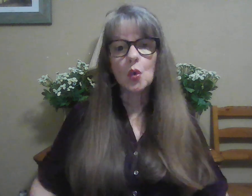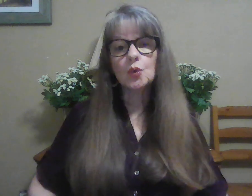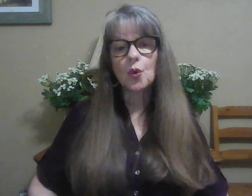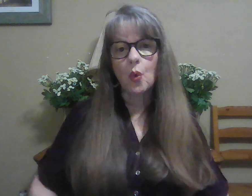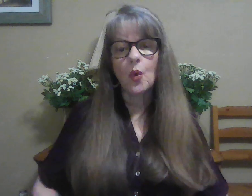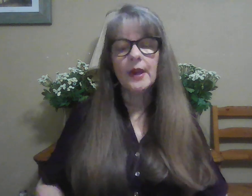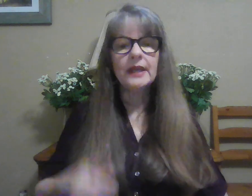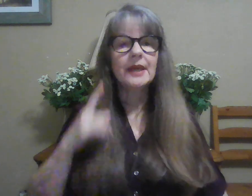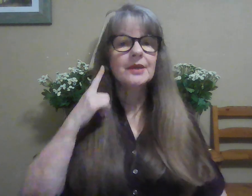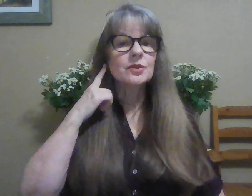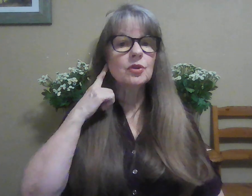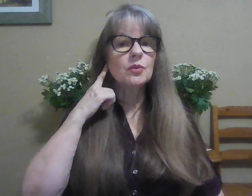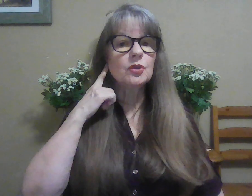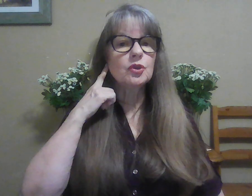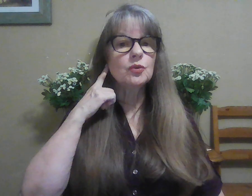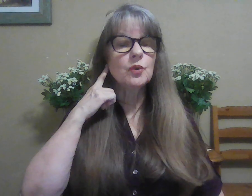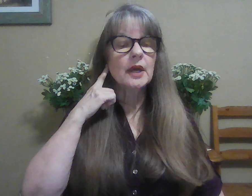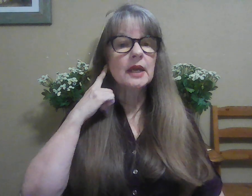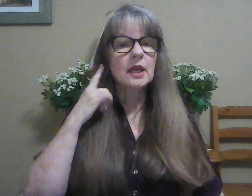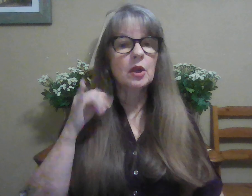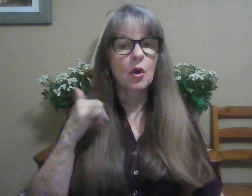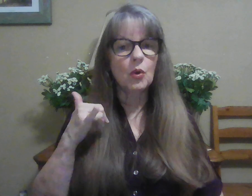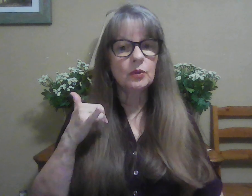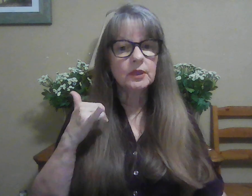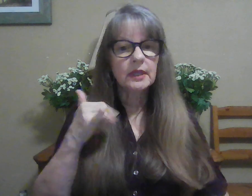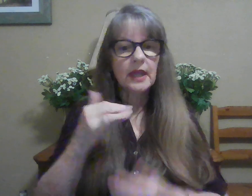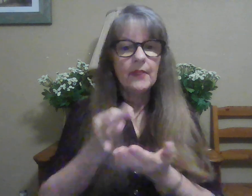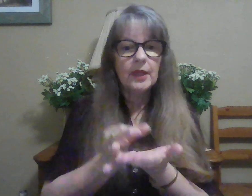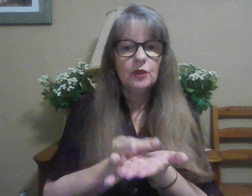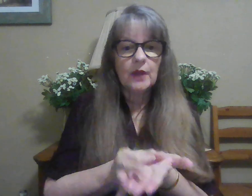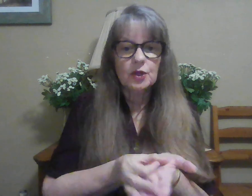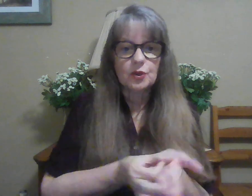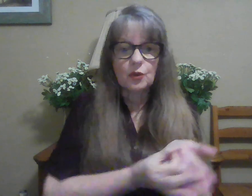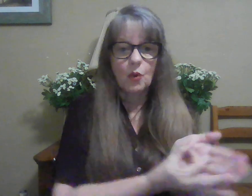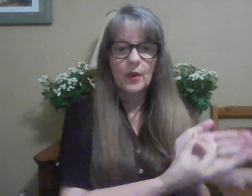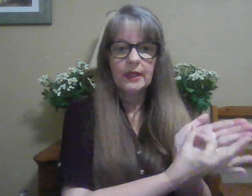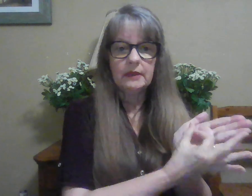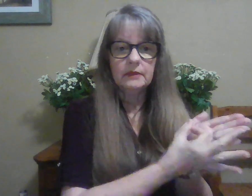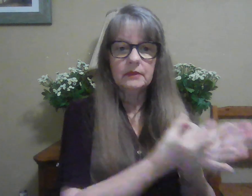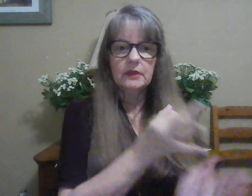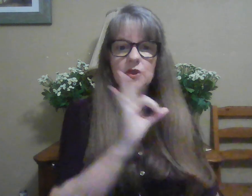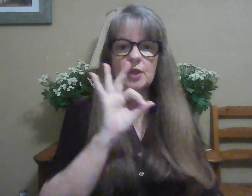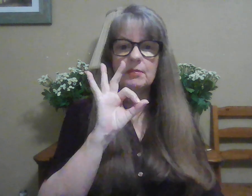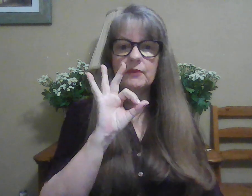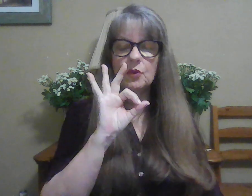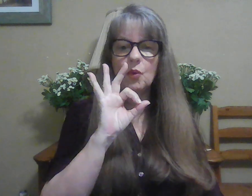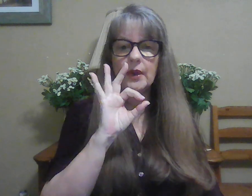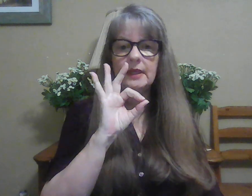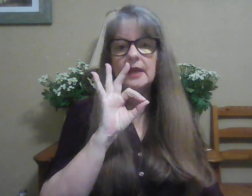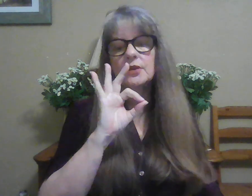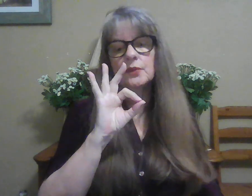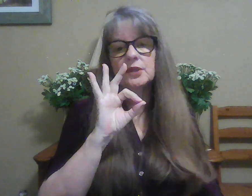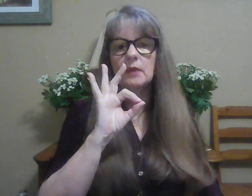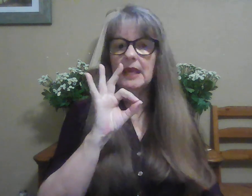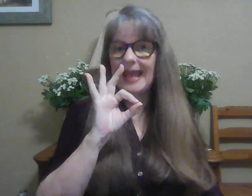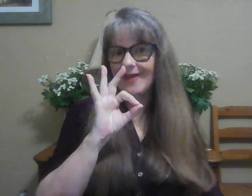gold coin, so you would do gold, and then you've got your coin, the shape of a coin. So it's going to be an F